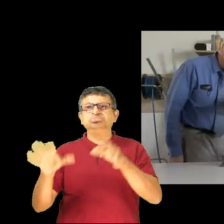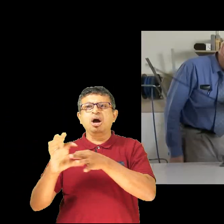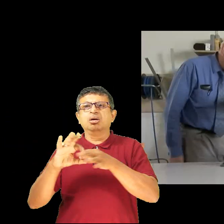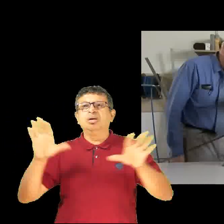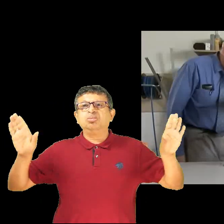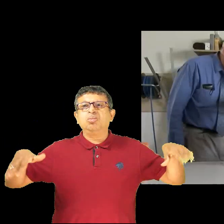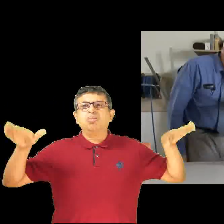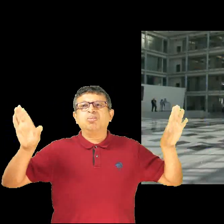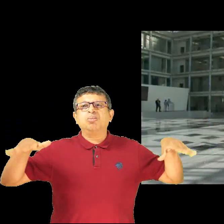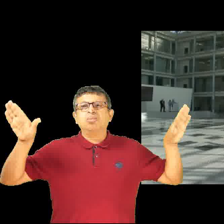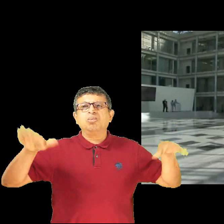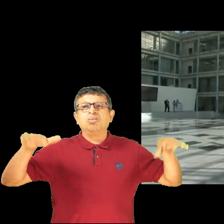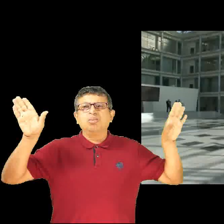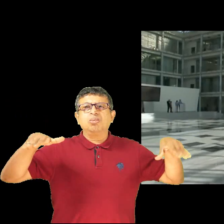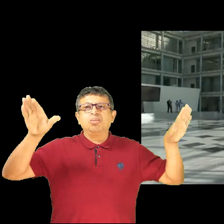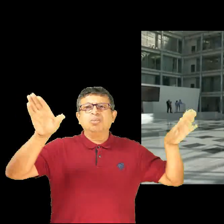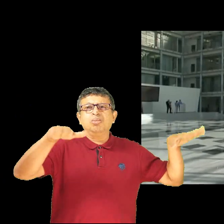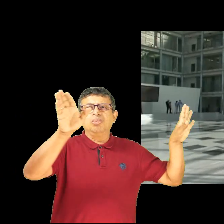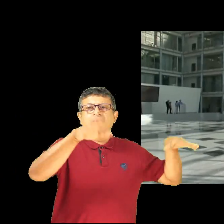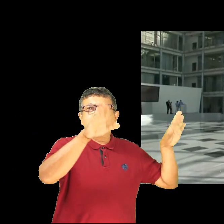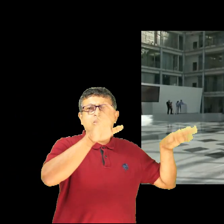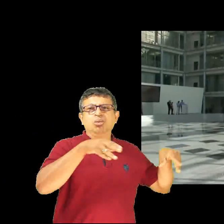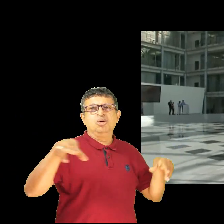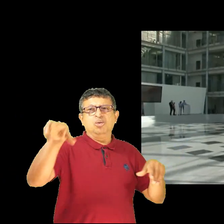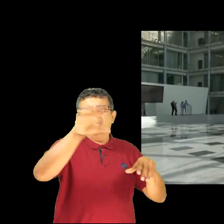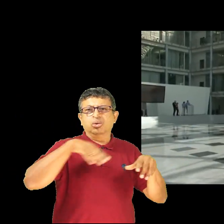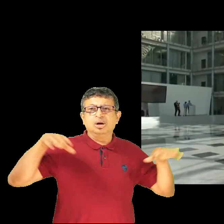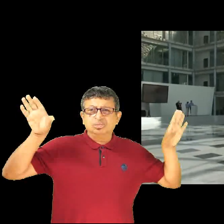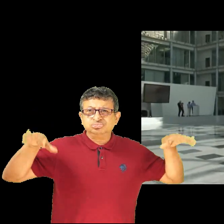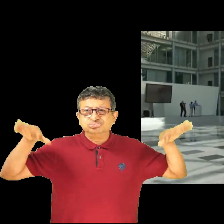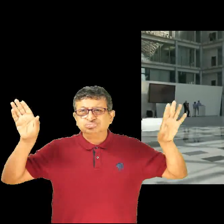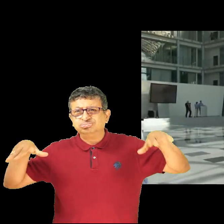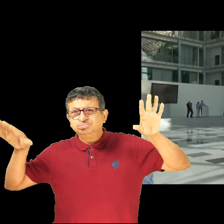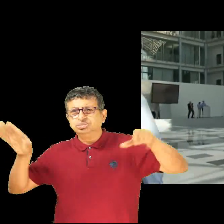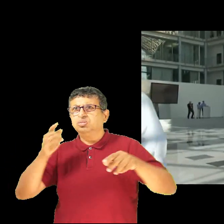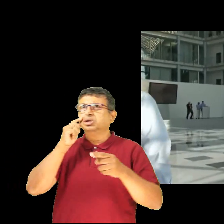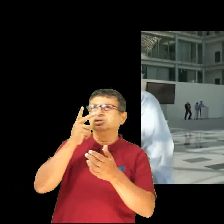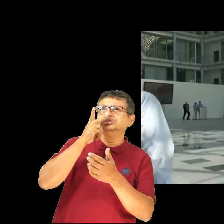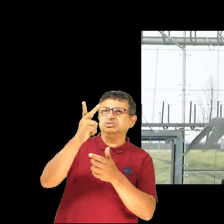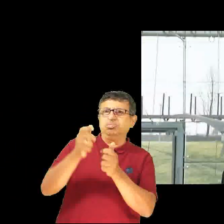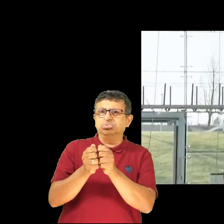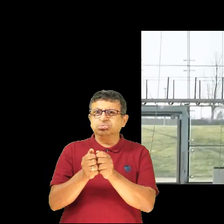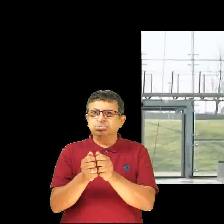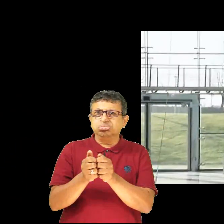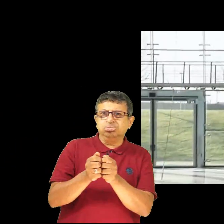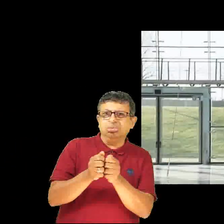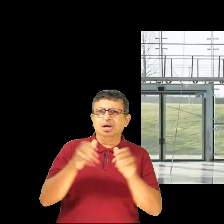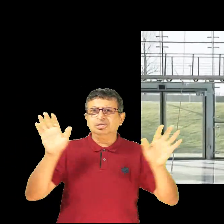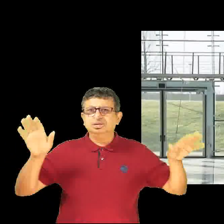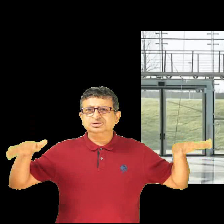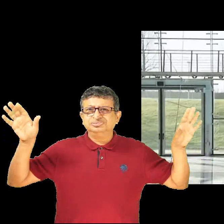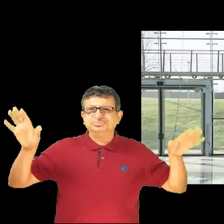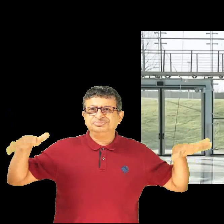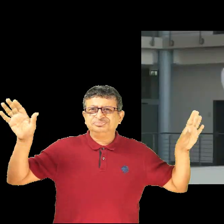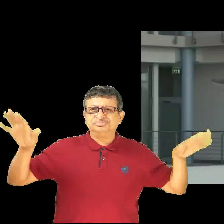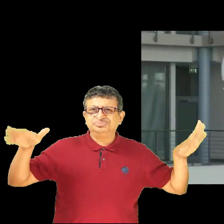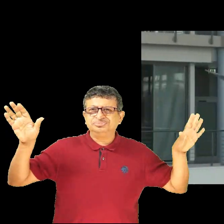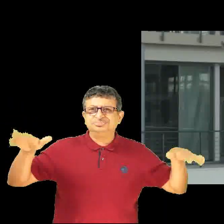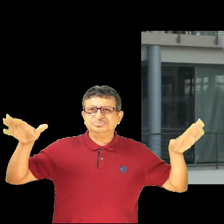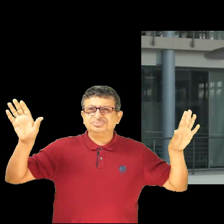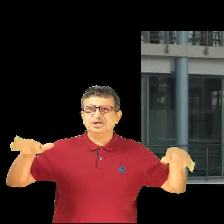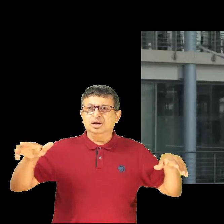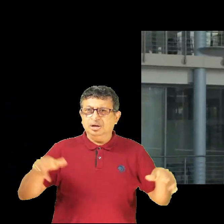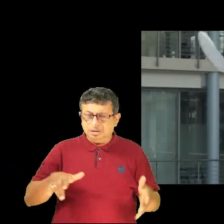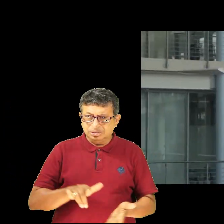even twist. An electrical motor in its body allows its wings to move in a vertical way. When you look at it, the Smart Bird can fly almost